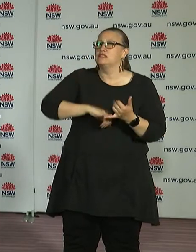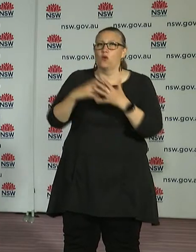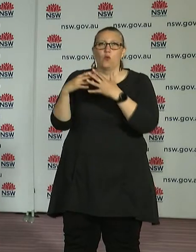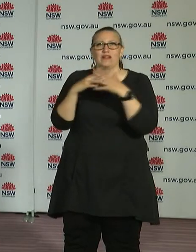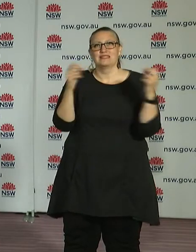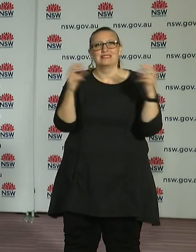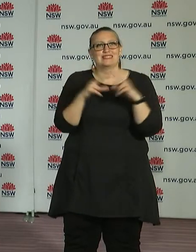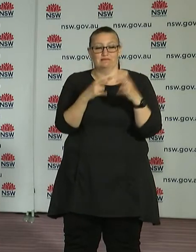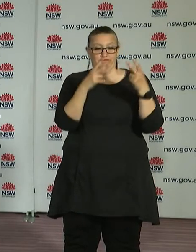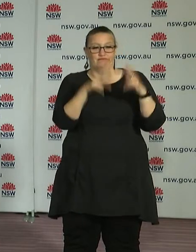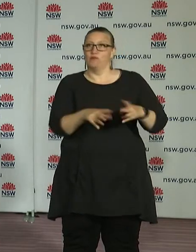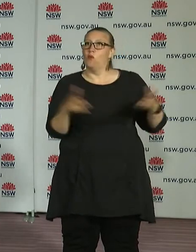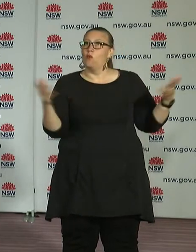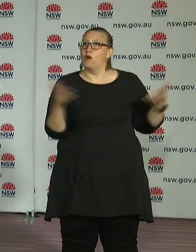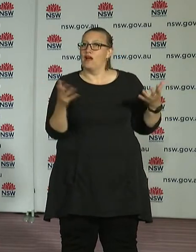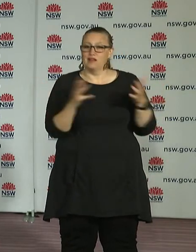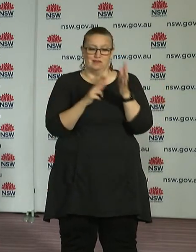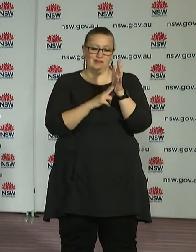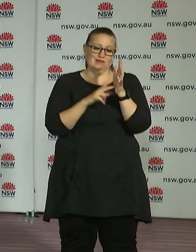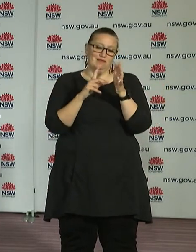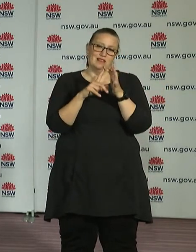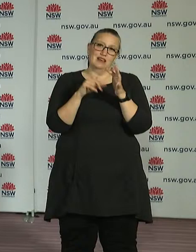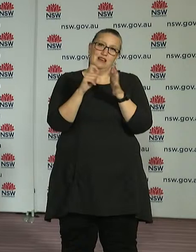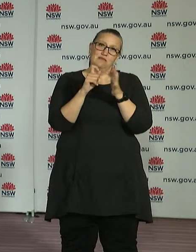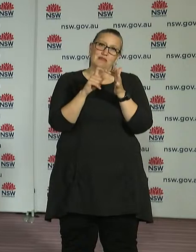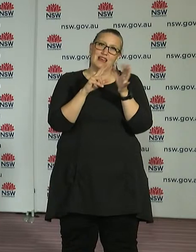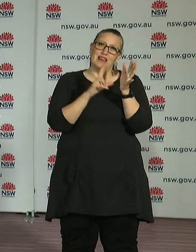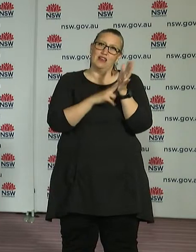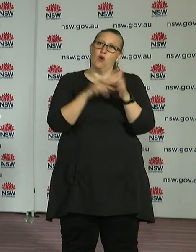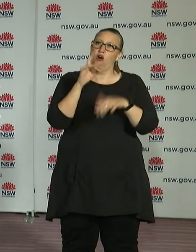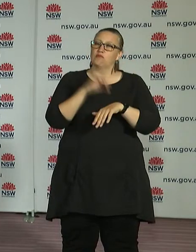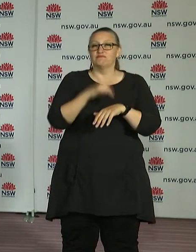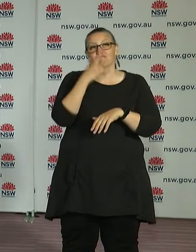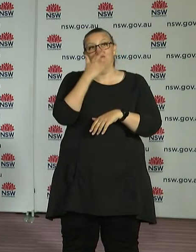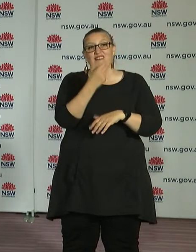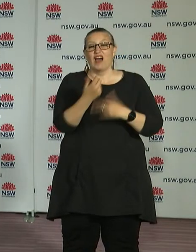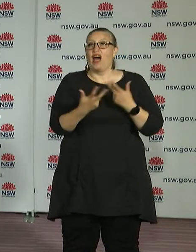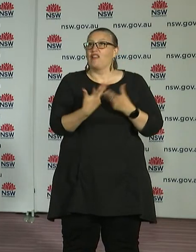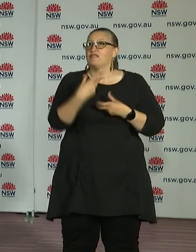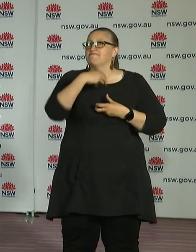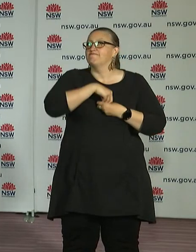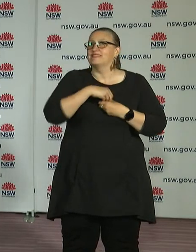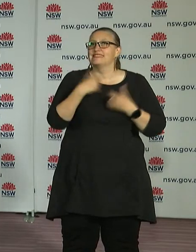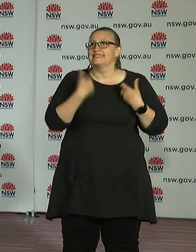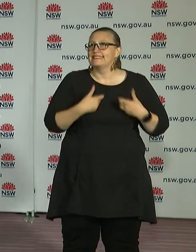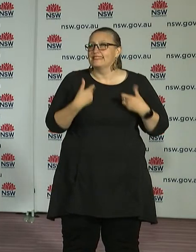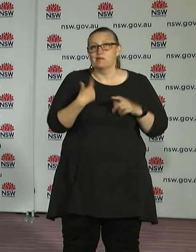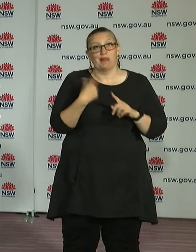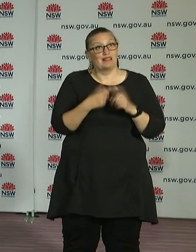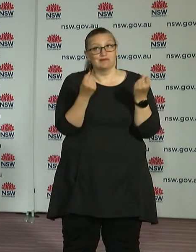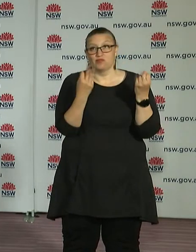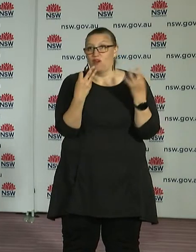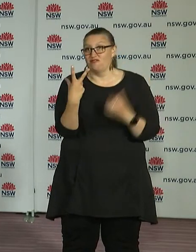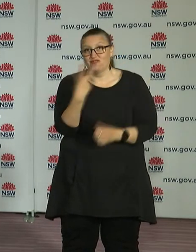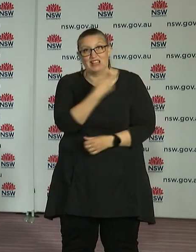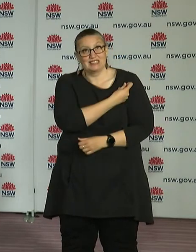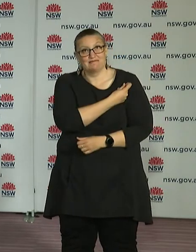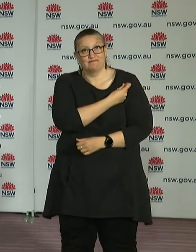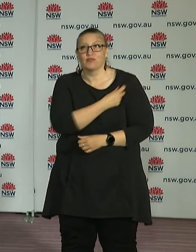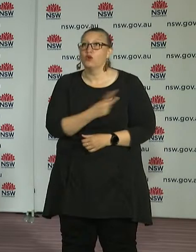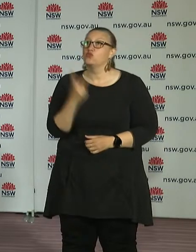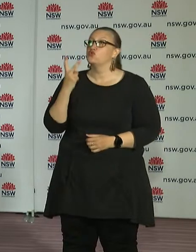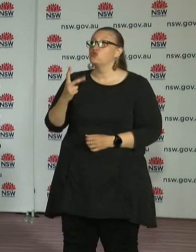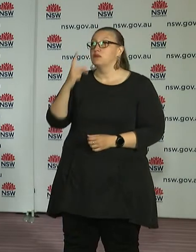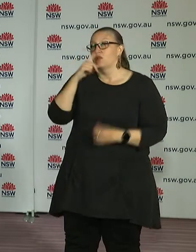who died at Nepean Hospital. He had underlying health conditions and wasn't vaccinated. And the two people from